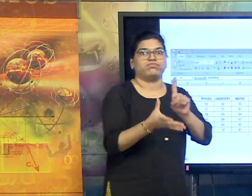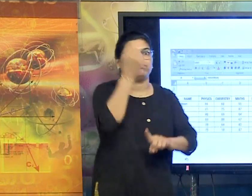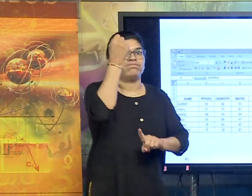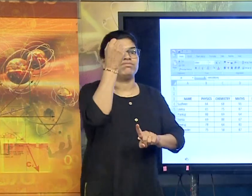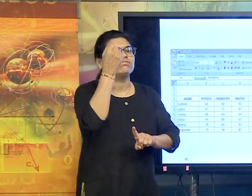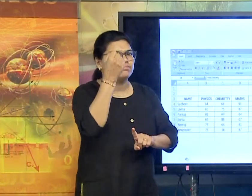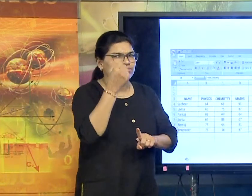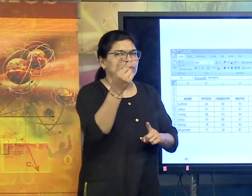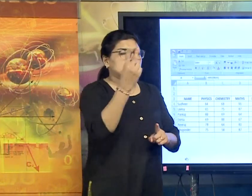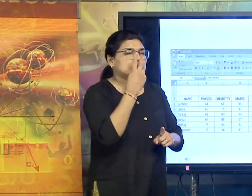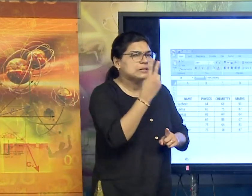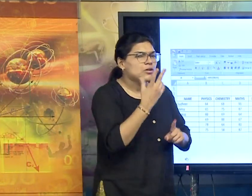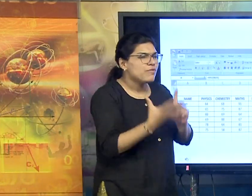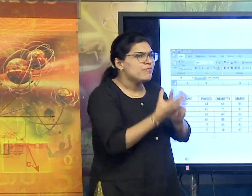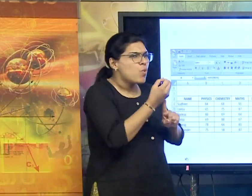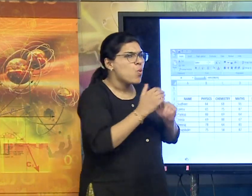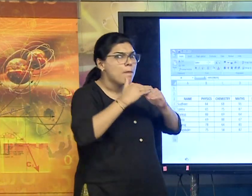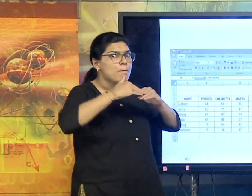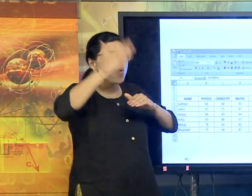the maximum marks is 91.